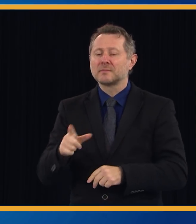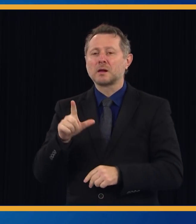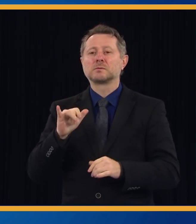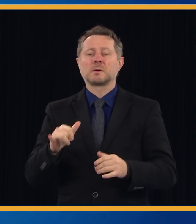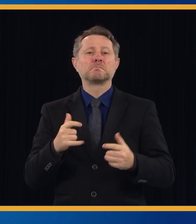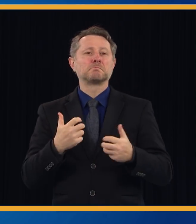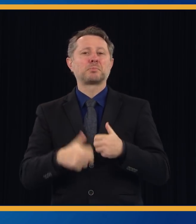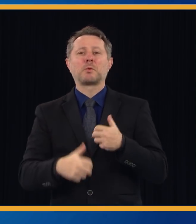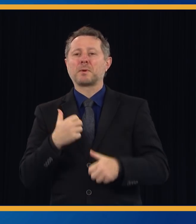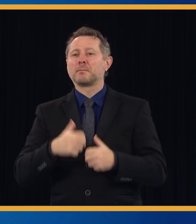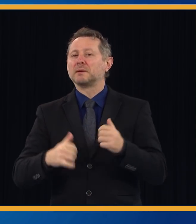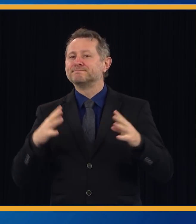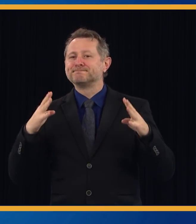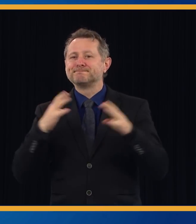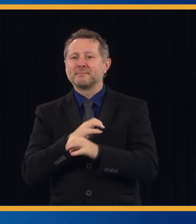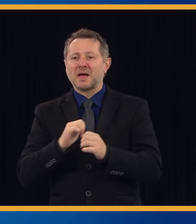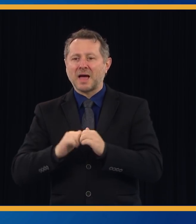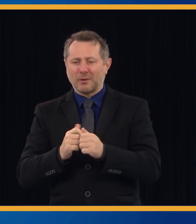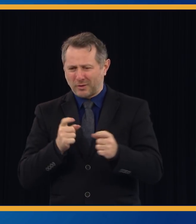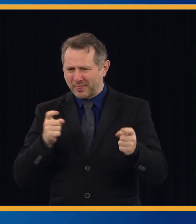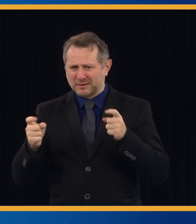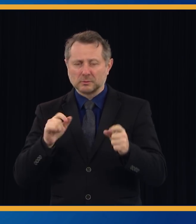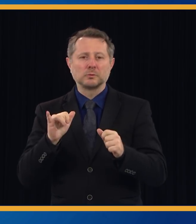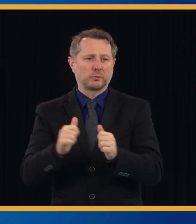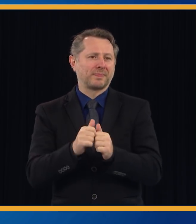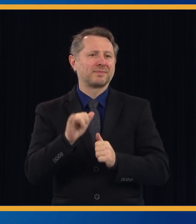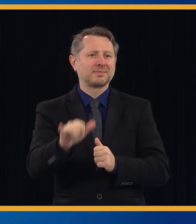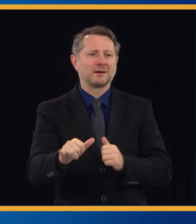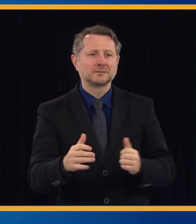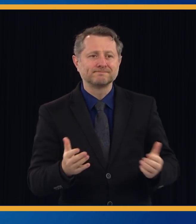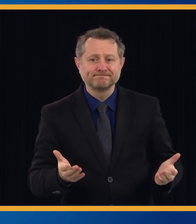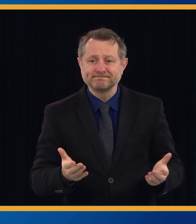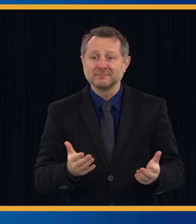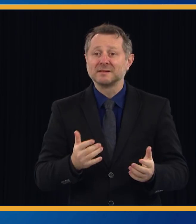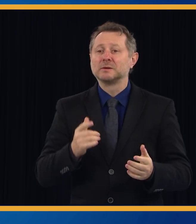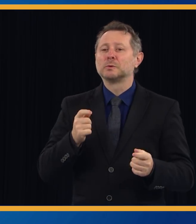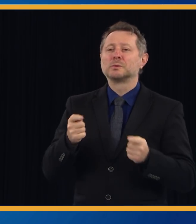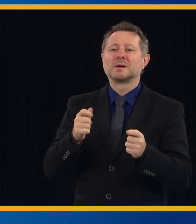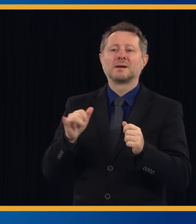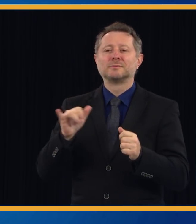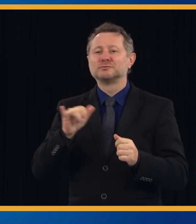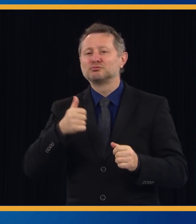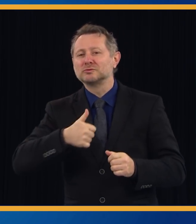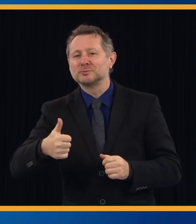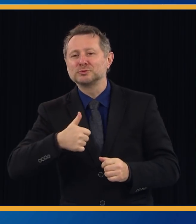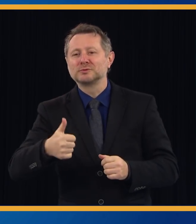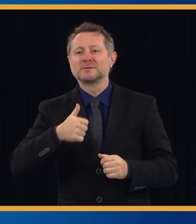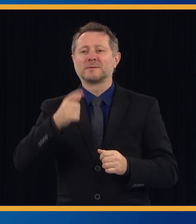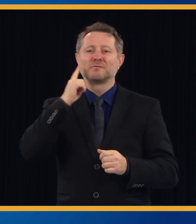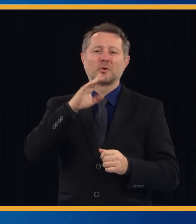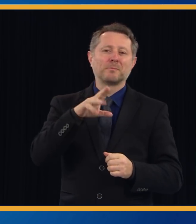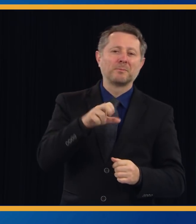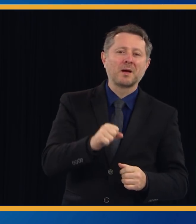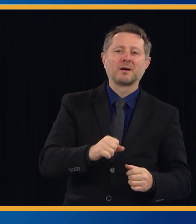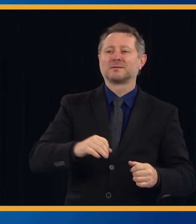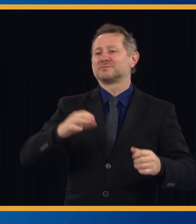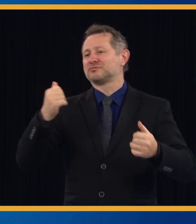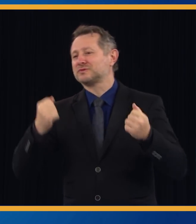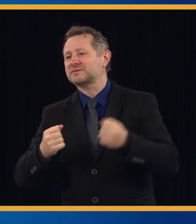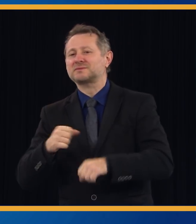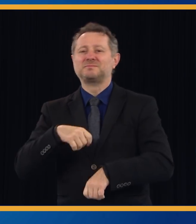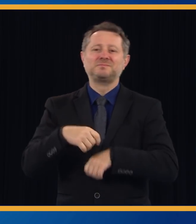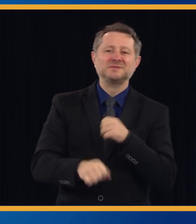how they were going to mitigate the transportation problem, and different buses and different cars and different bikes and